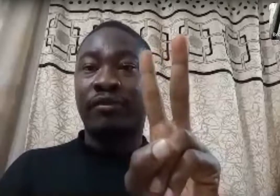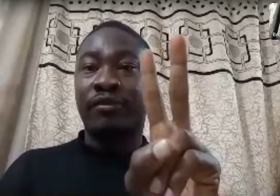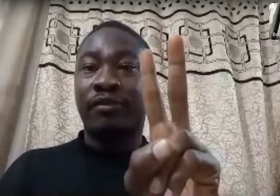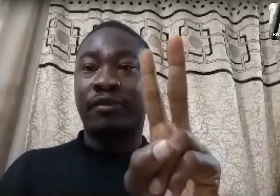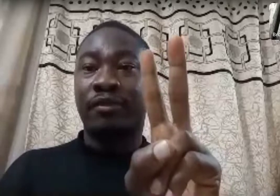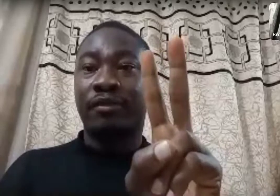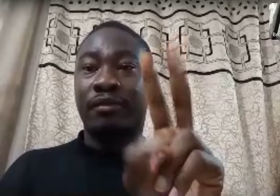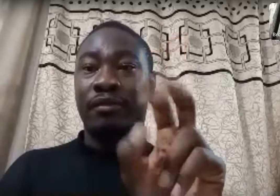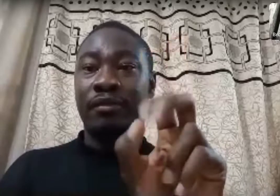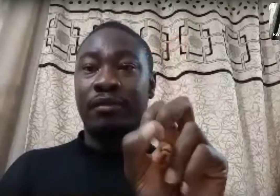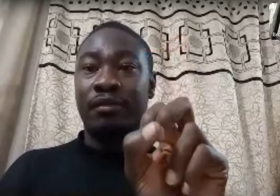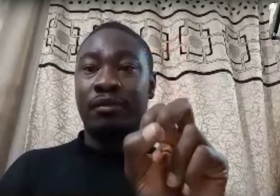12.